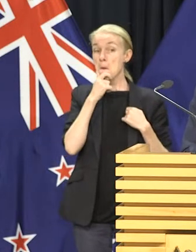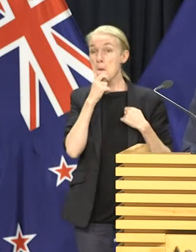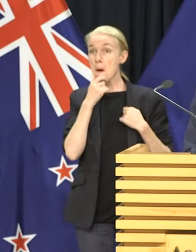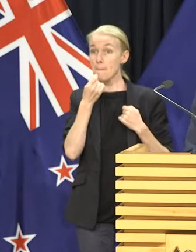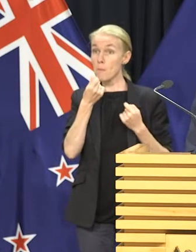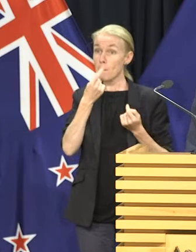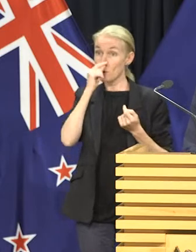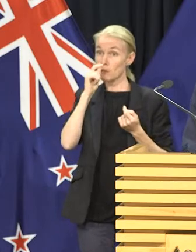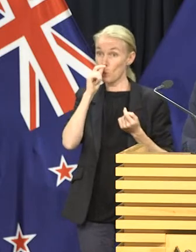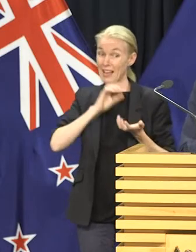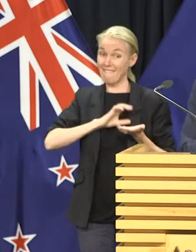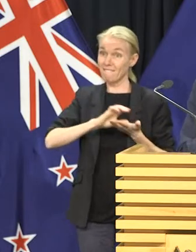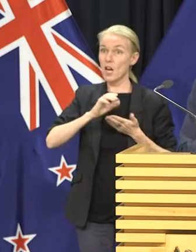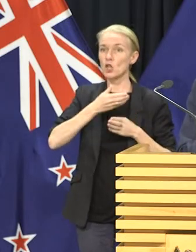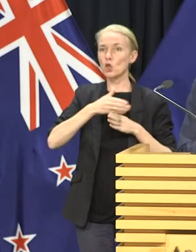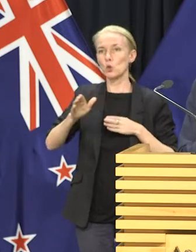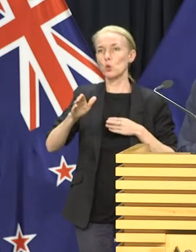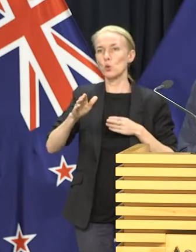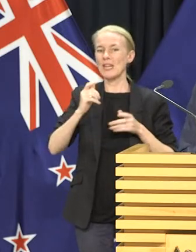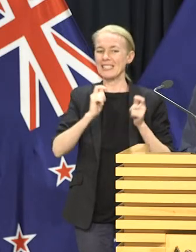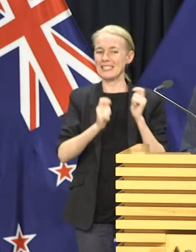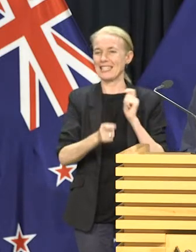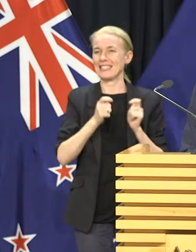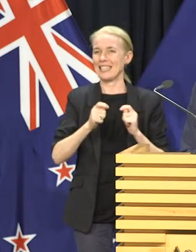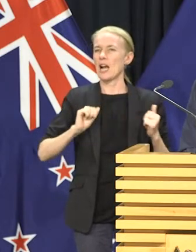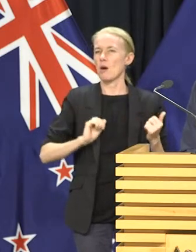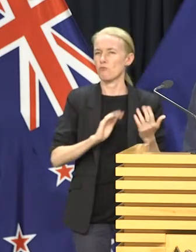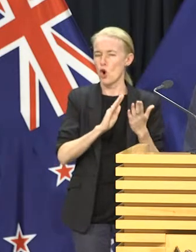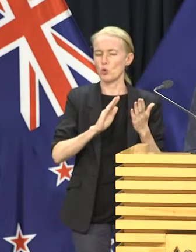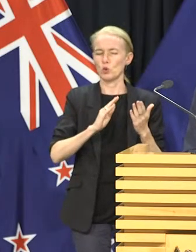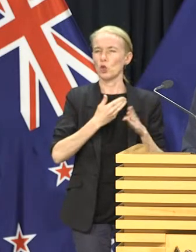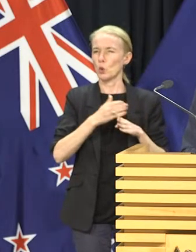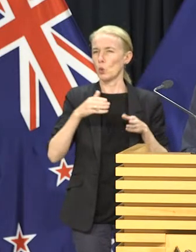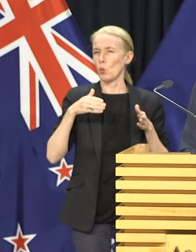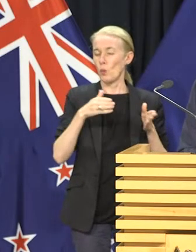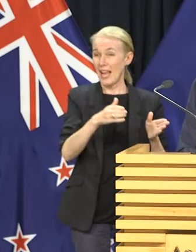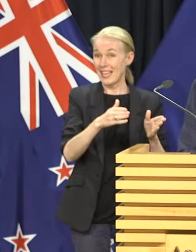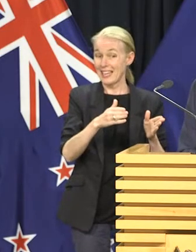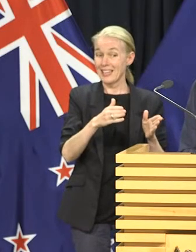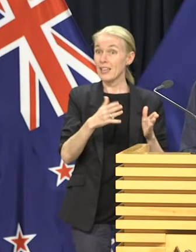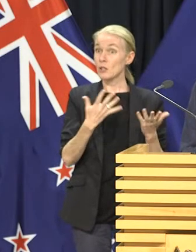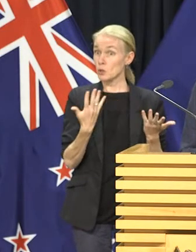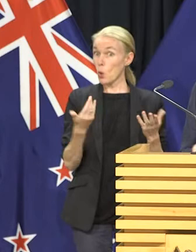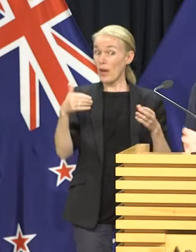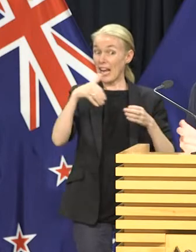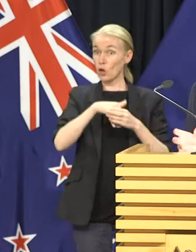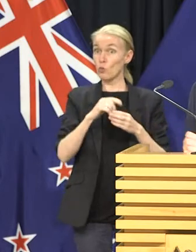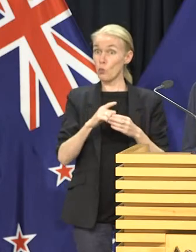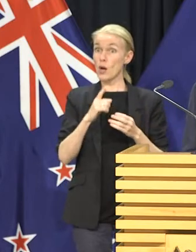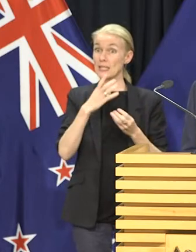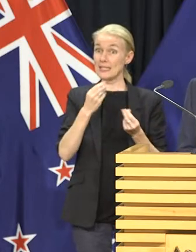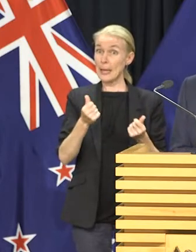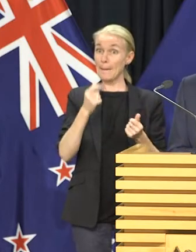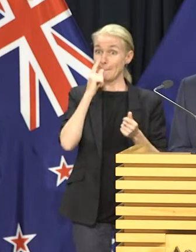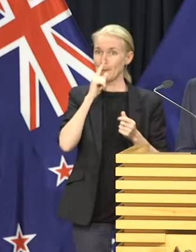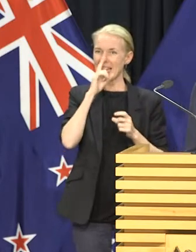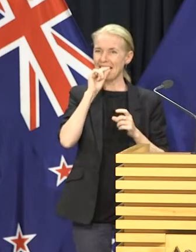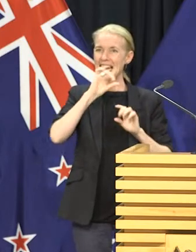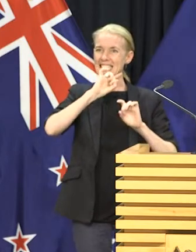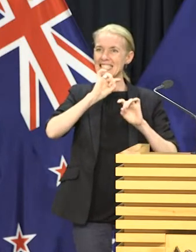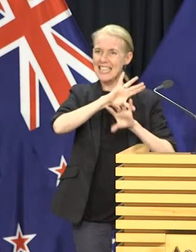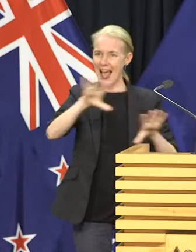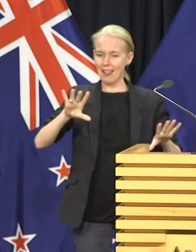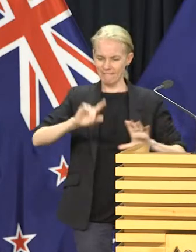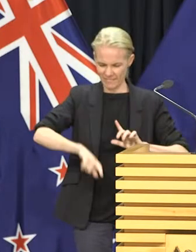for that program, within that there is the opportunity for self-sampling, and we know from a couple of studies that have been